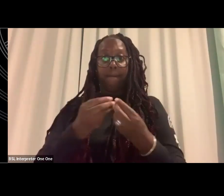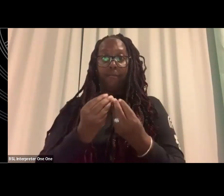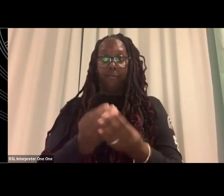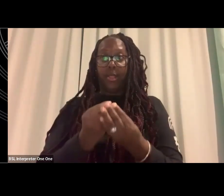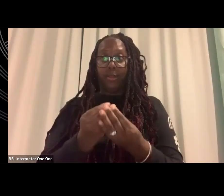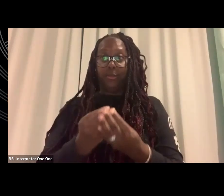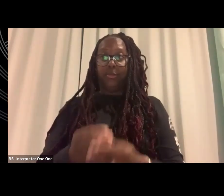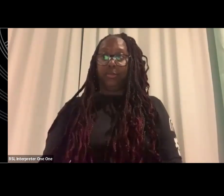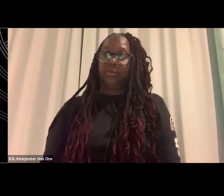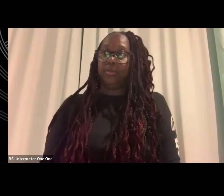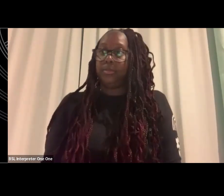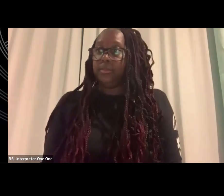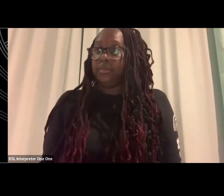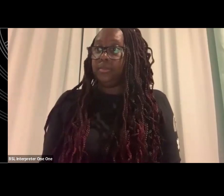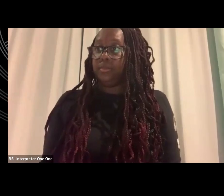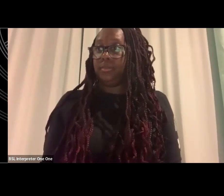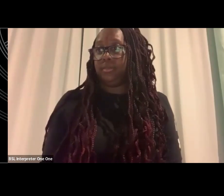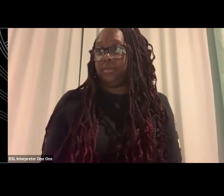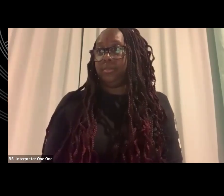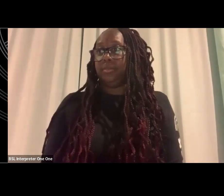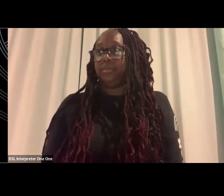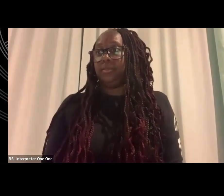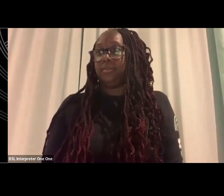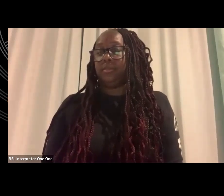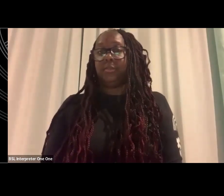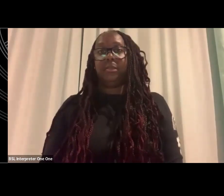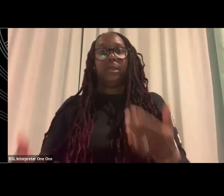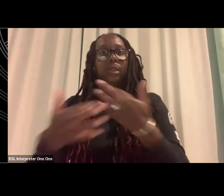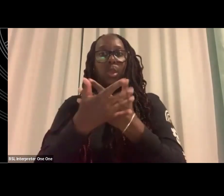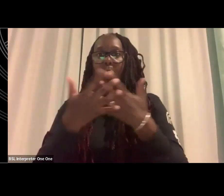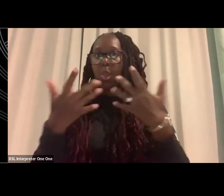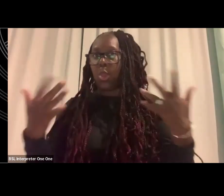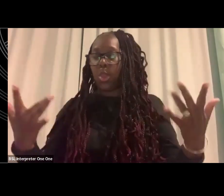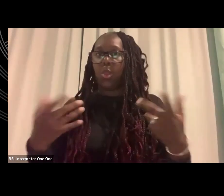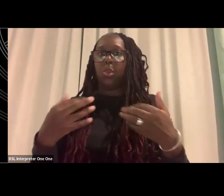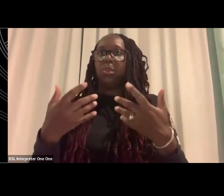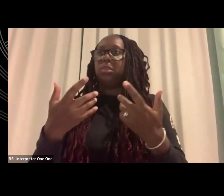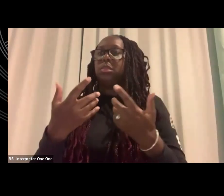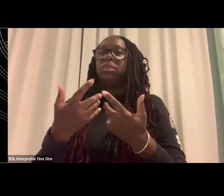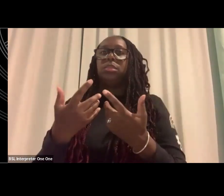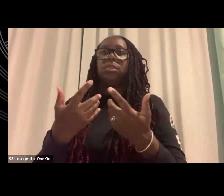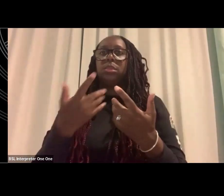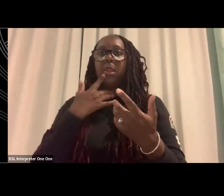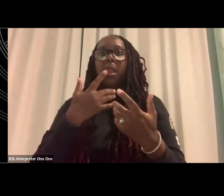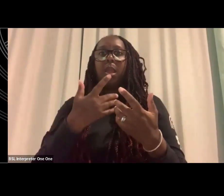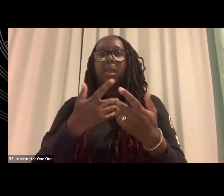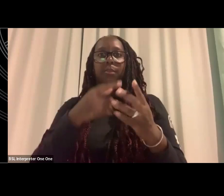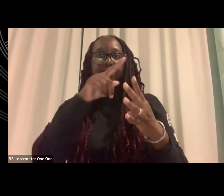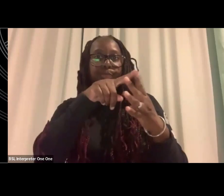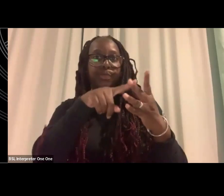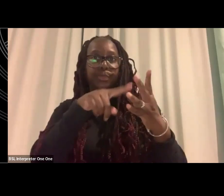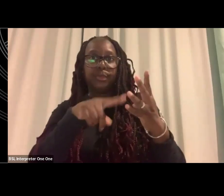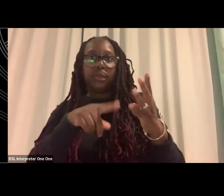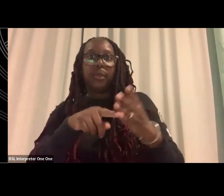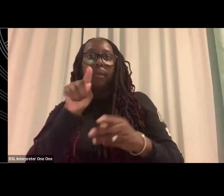And there's lots of Indigenous models that would stop at that conceptualization point, but Kia ora Waiora tries to